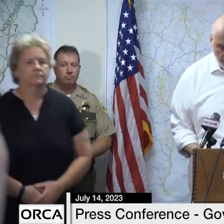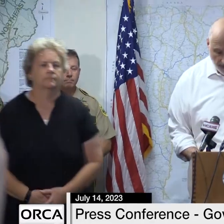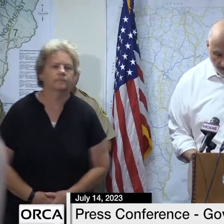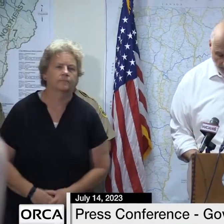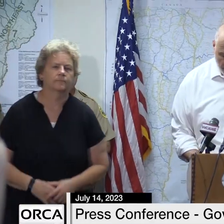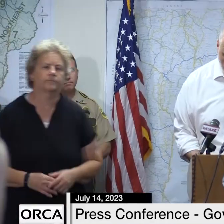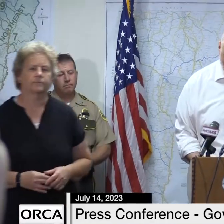Thank you, Secretary Tebbets.